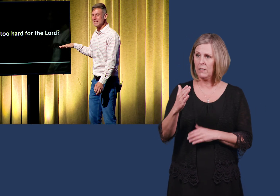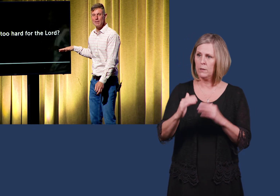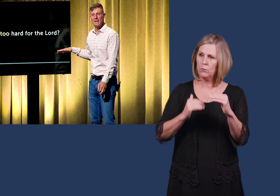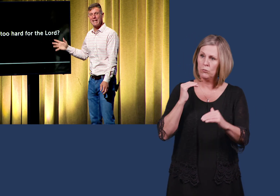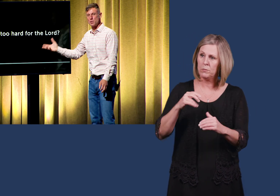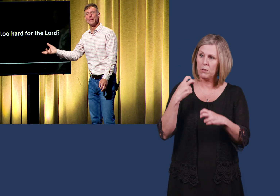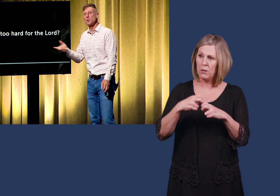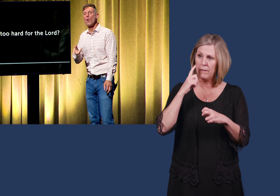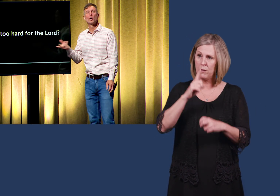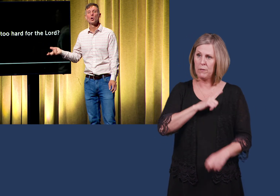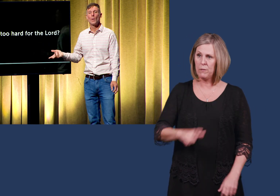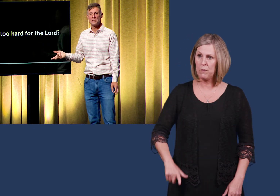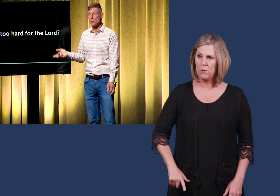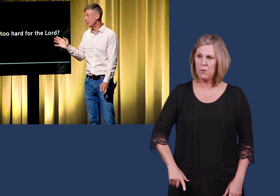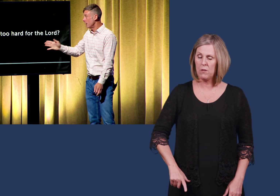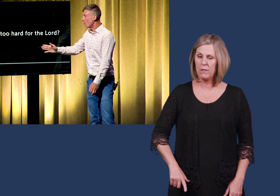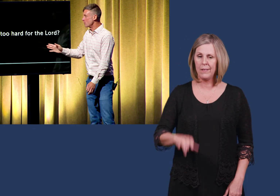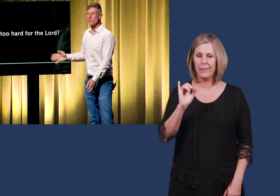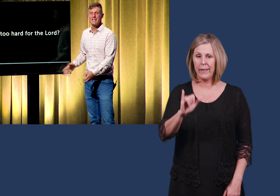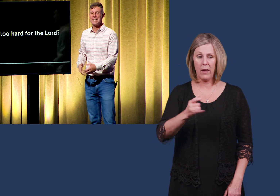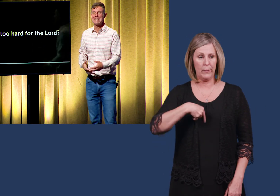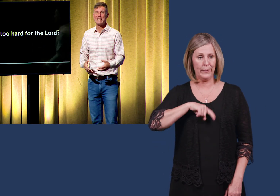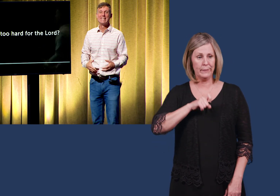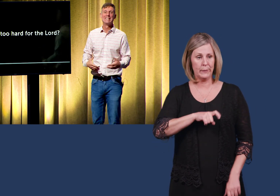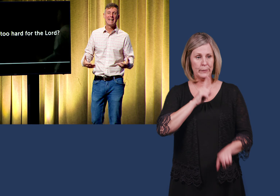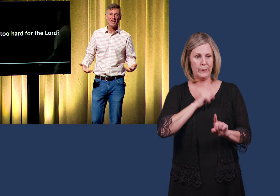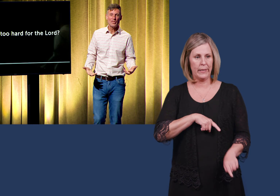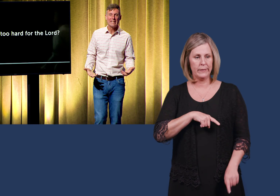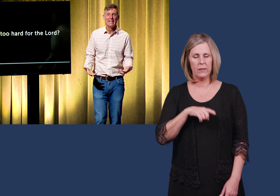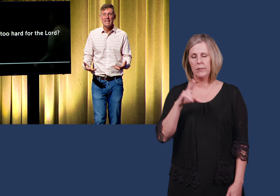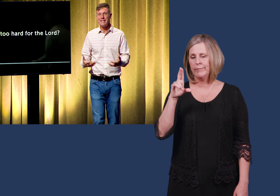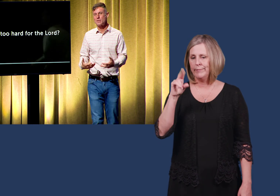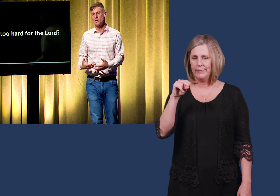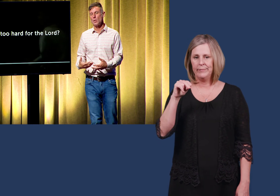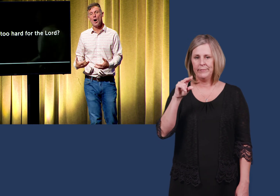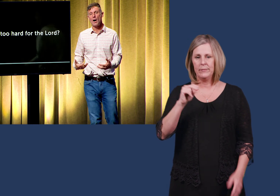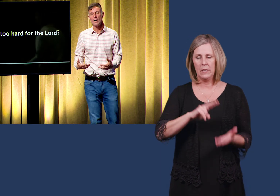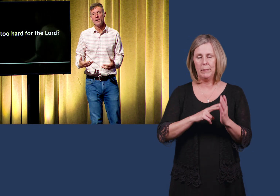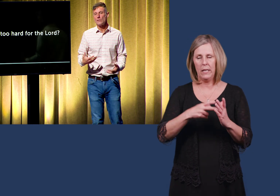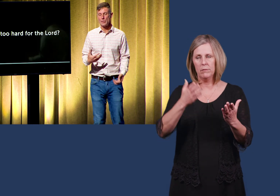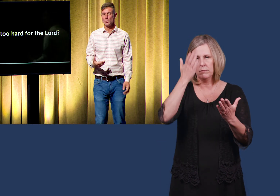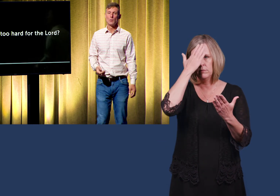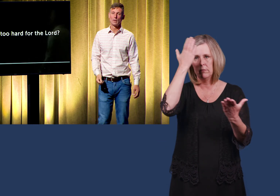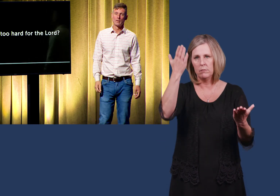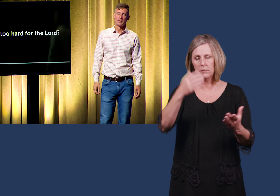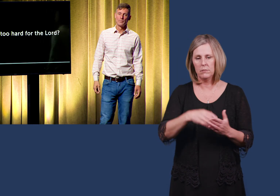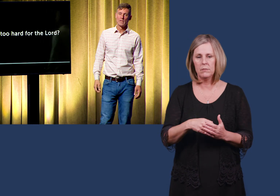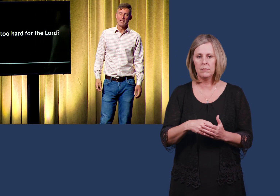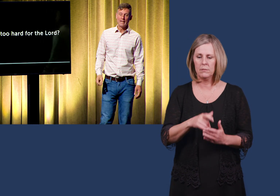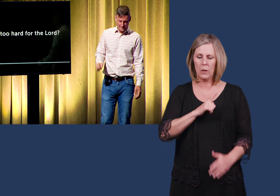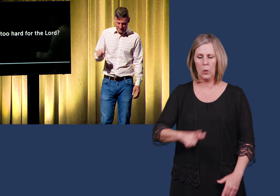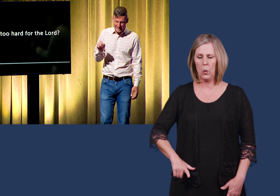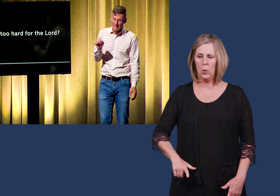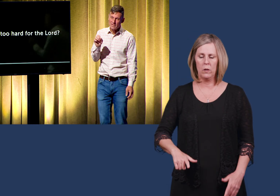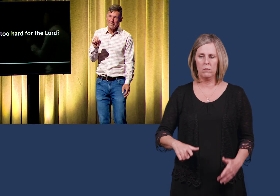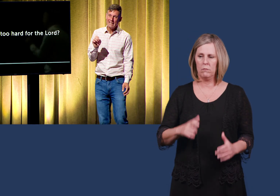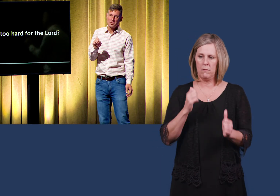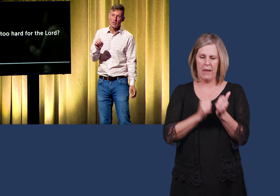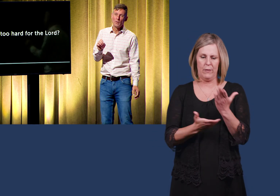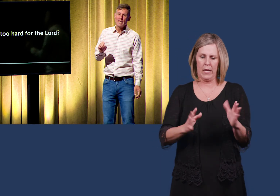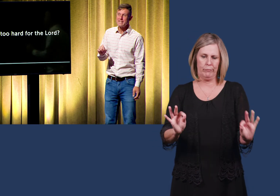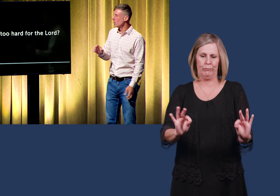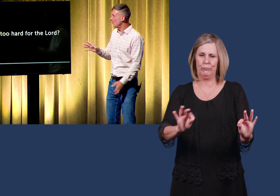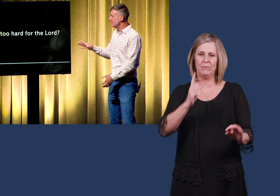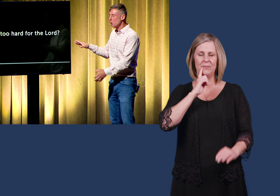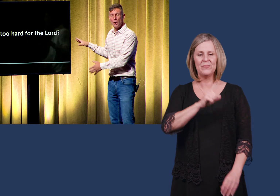that's a statement. That's a rhetorical question. What it's really saying is that nothing is too hard for the Lord. Now, here's the